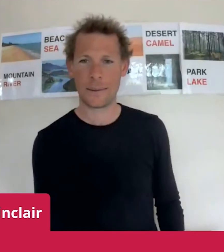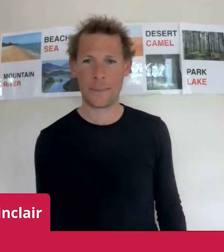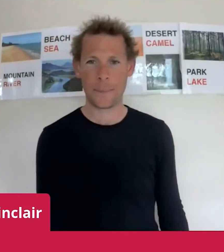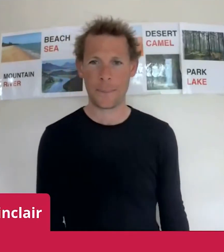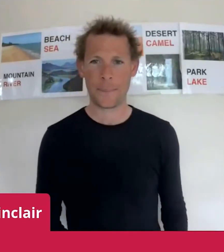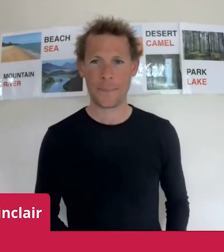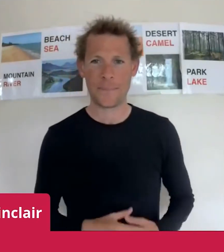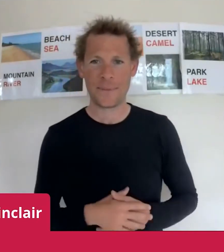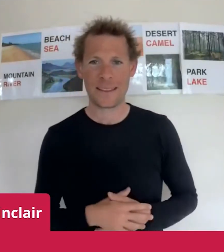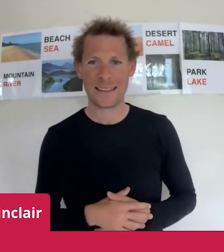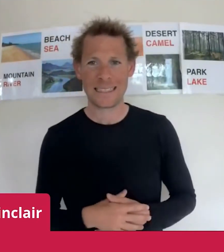Scared.